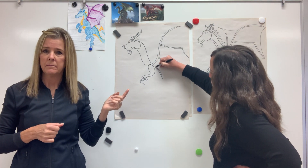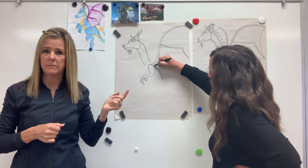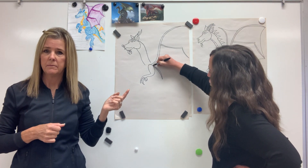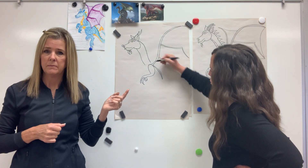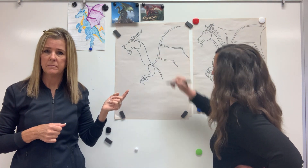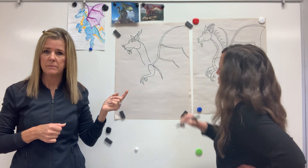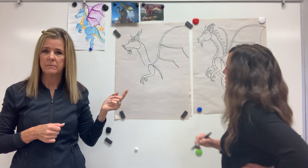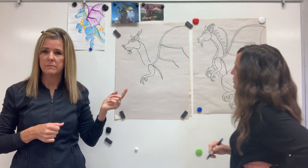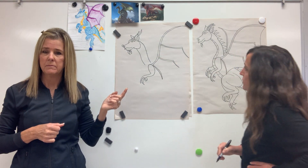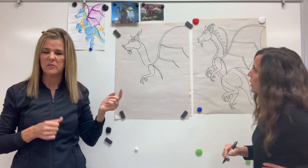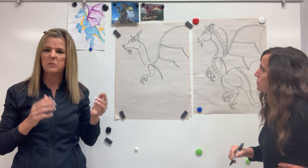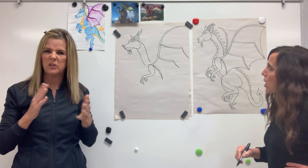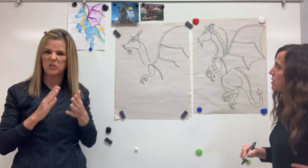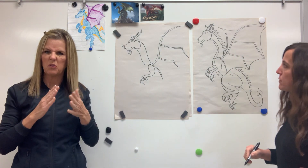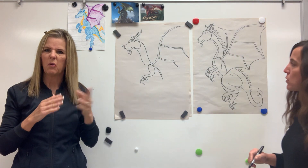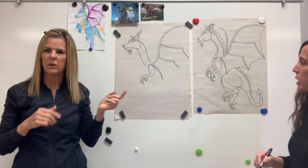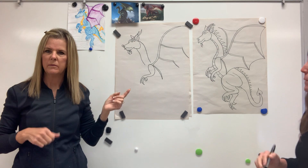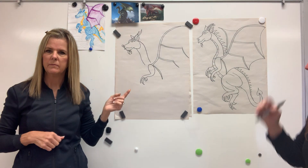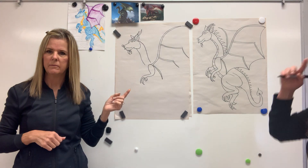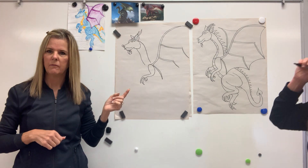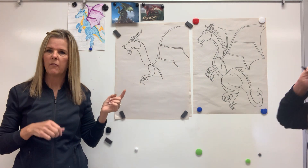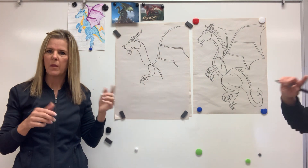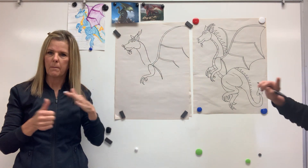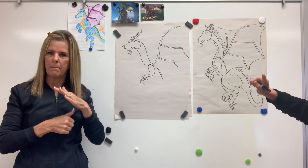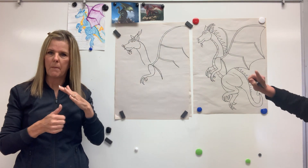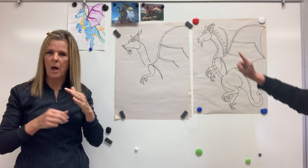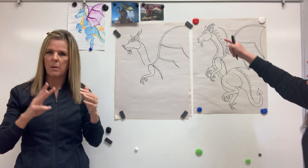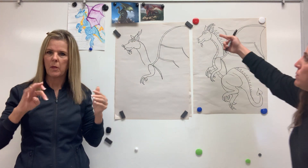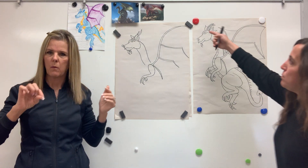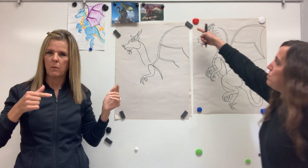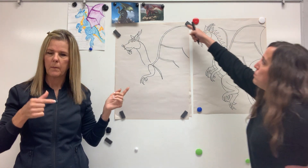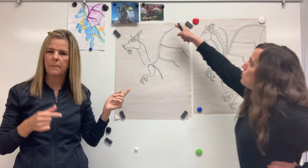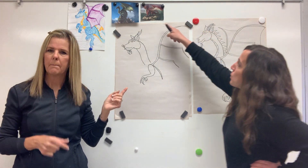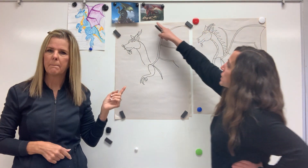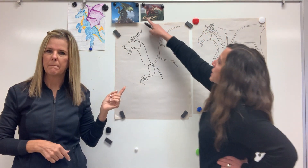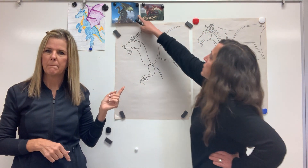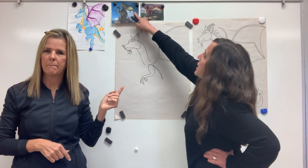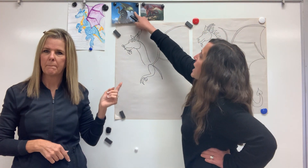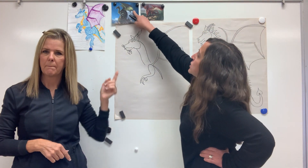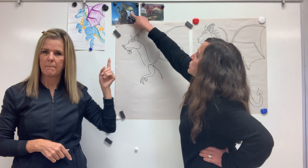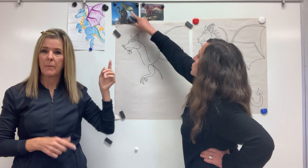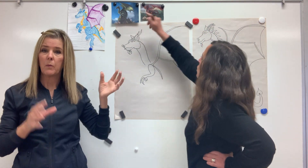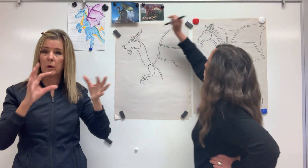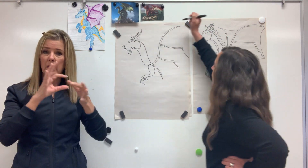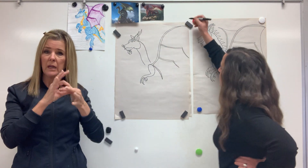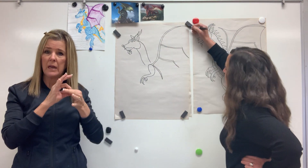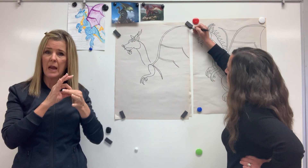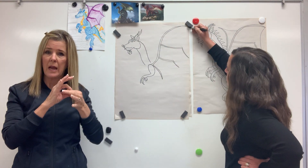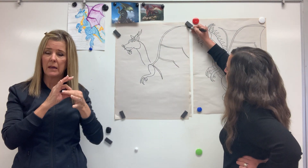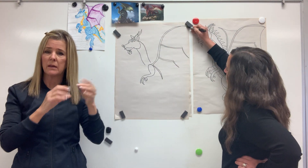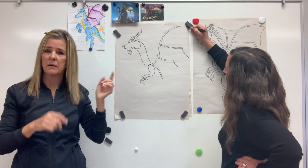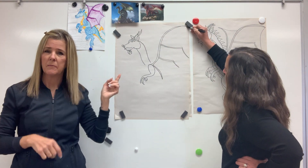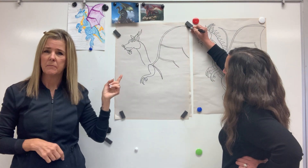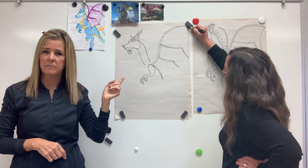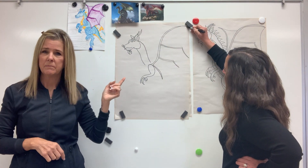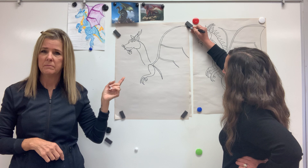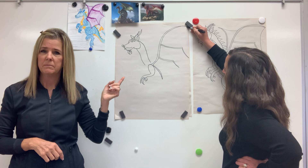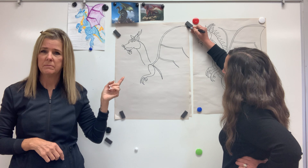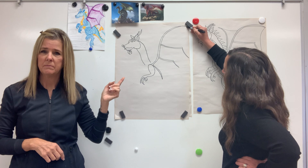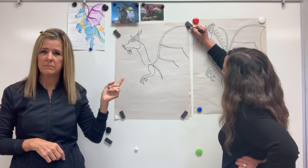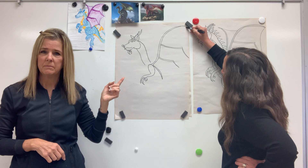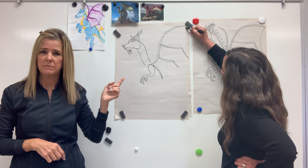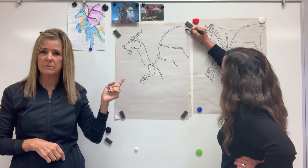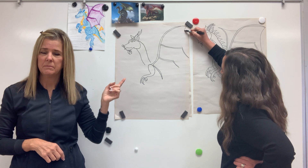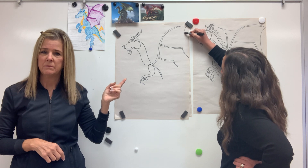little smooth and short just for the very bottom of the wing. Then we're gonna connect with curve lines in between. So from the